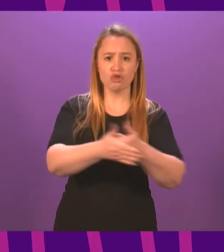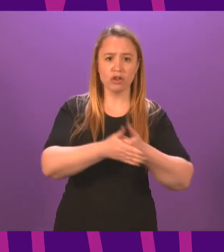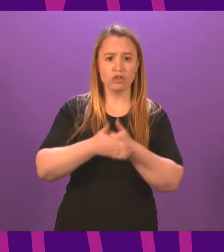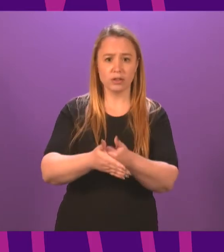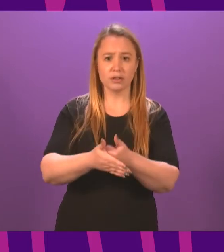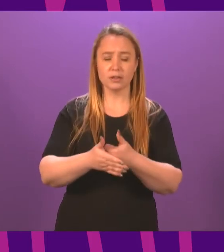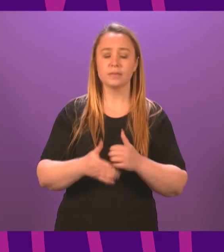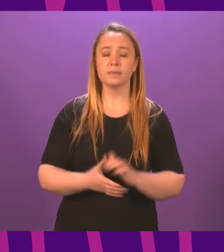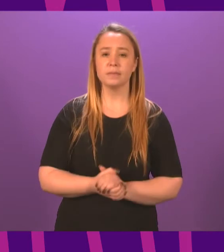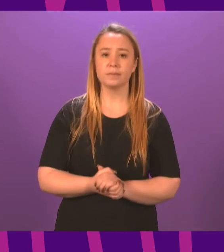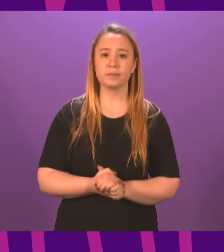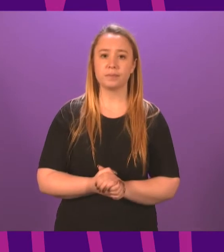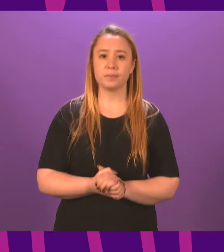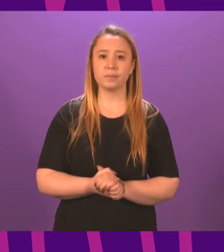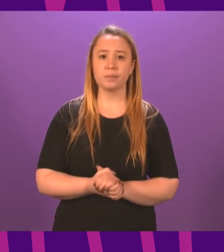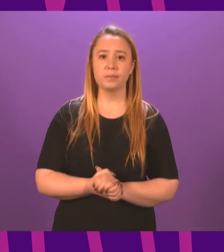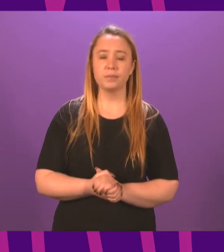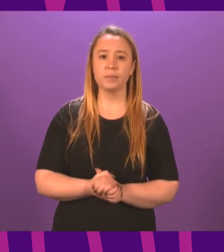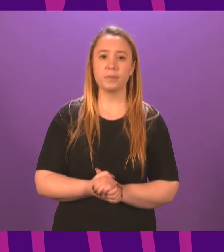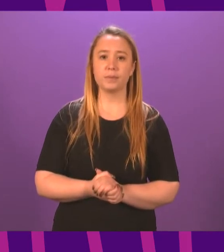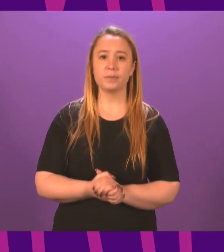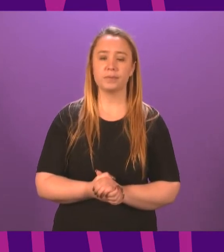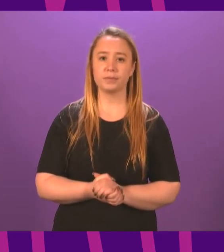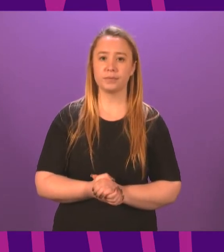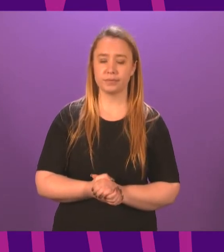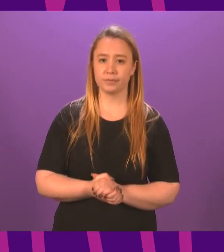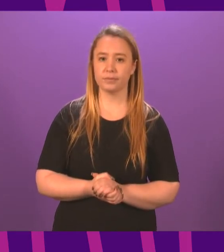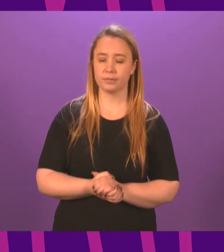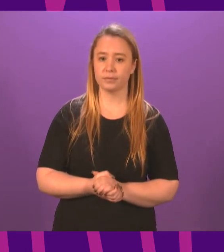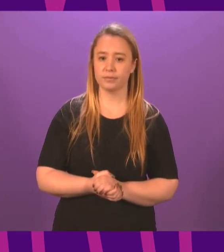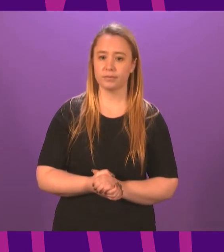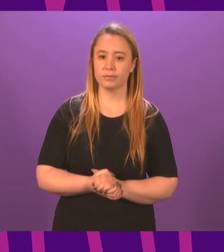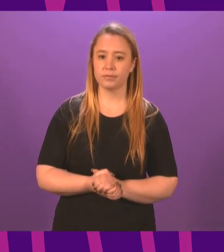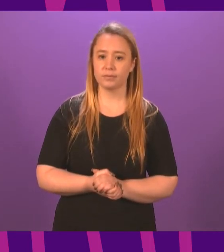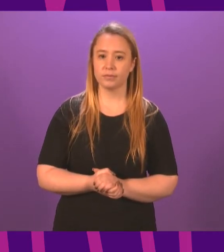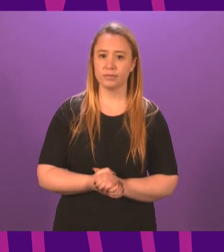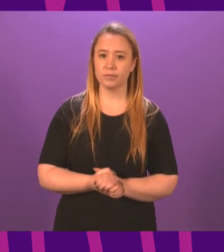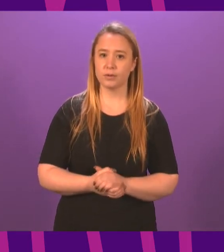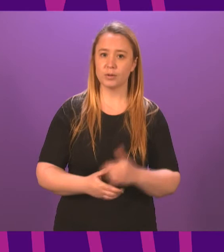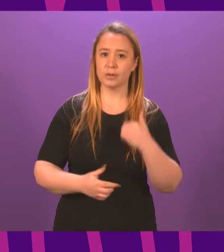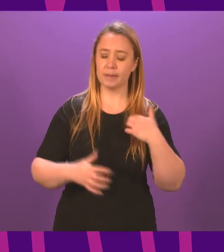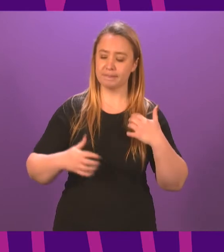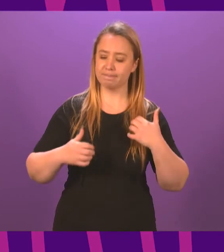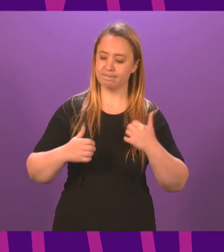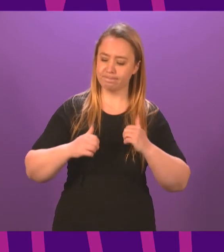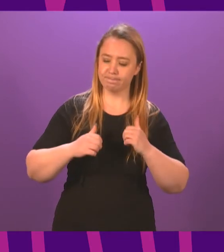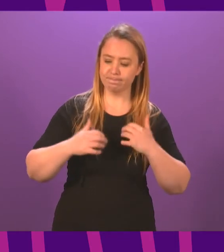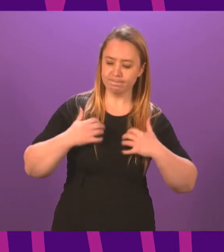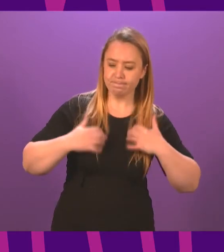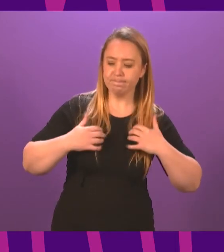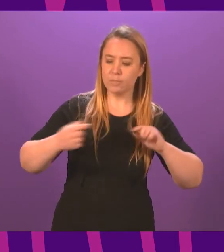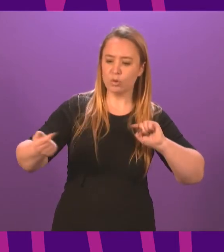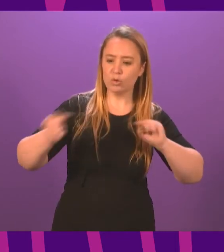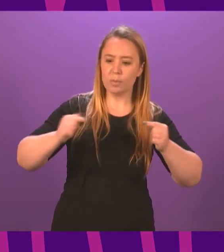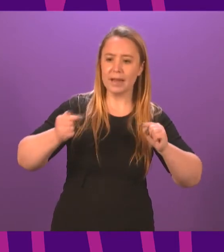that spirit. Moving on to the substance then, I welcome this opportunity to debate the announcements made on Tuesday.